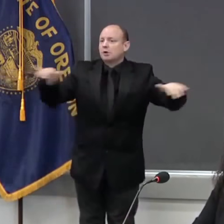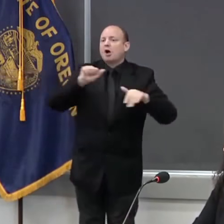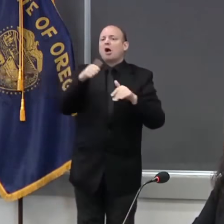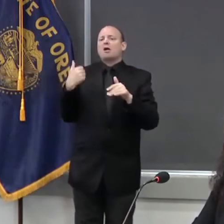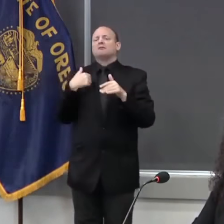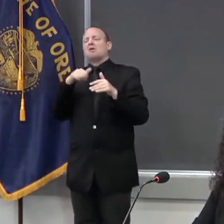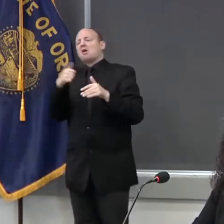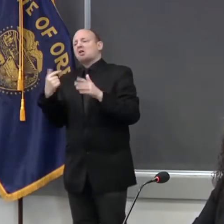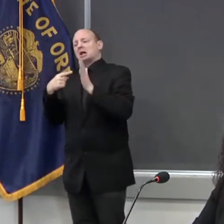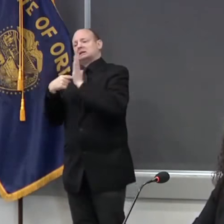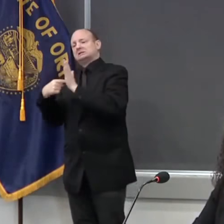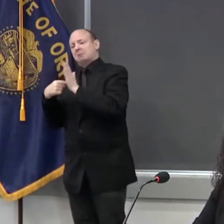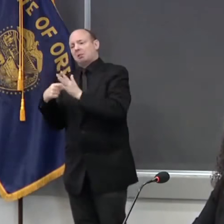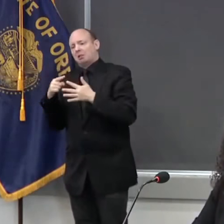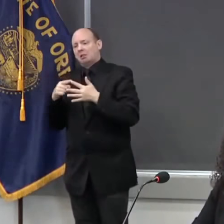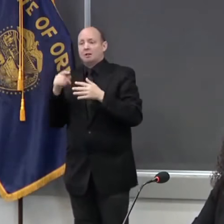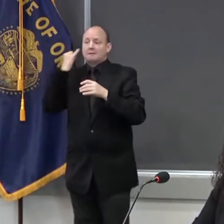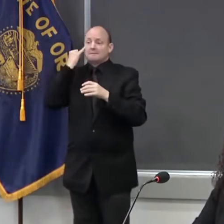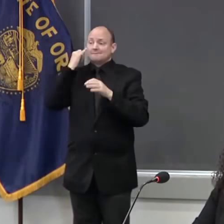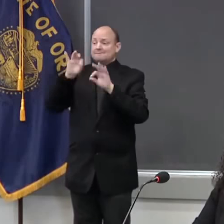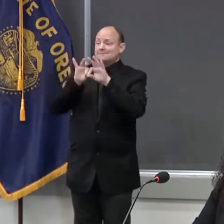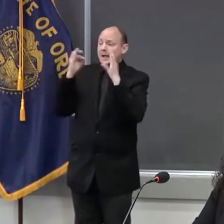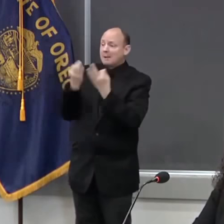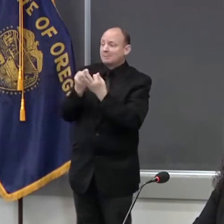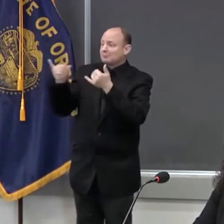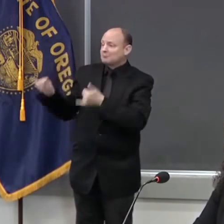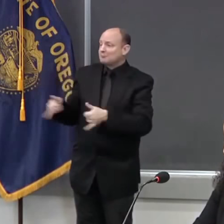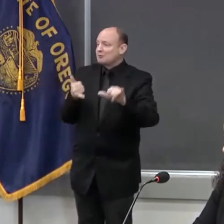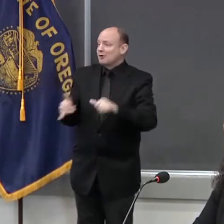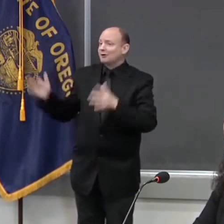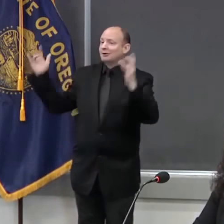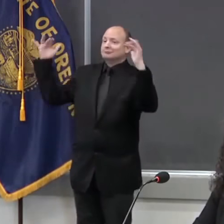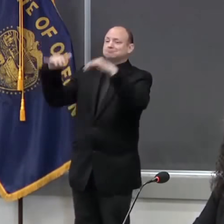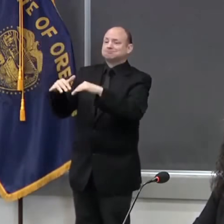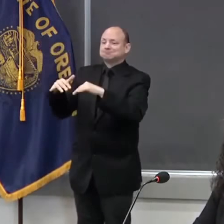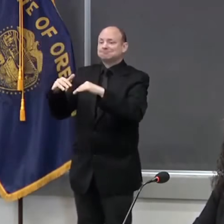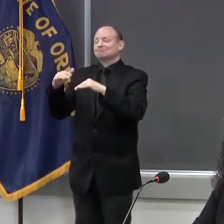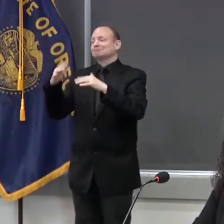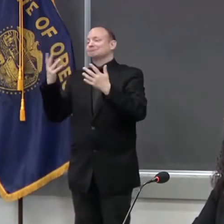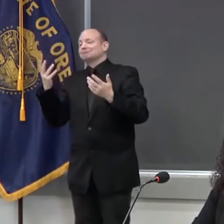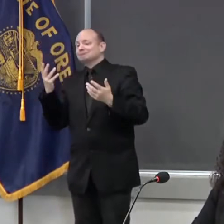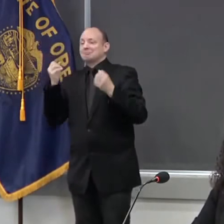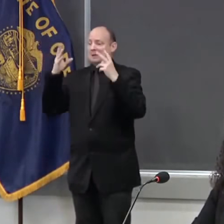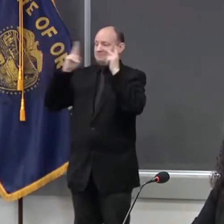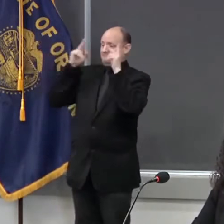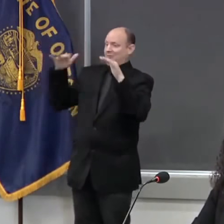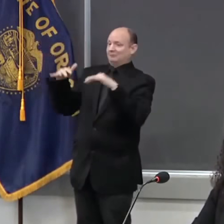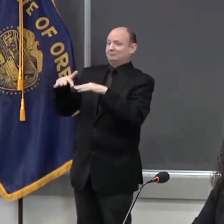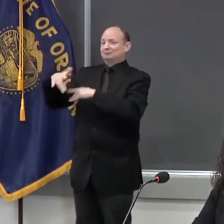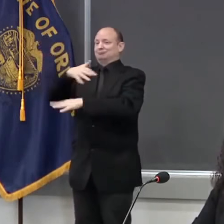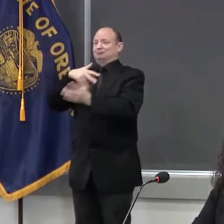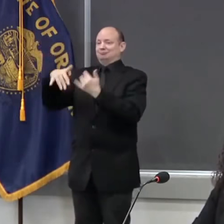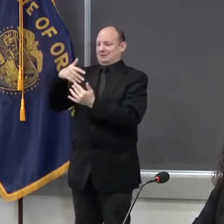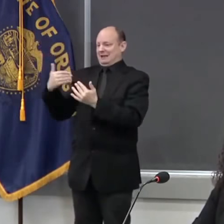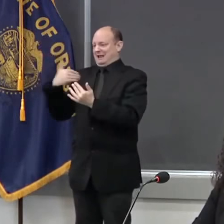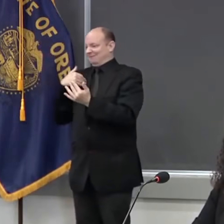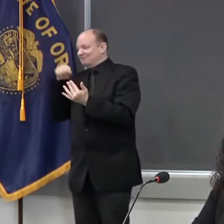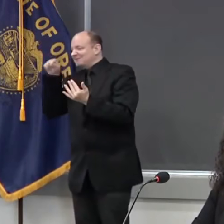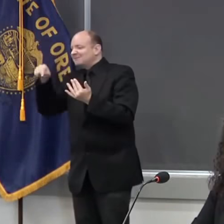outbreak associated with a family party. Multiple people attended the party when they were infectious, and